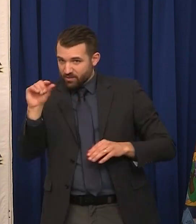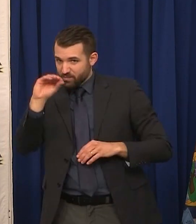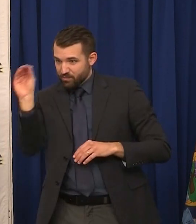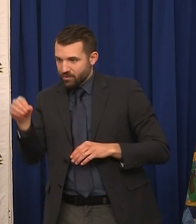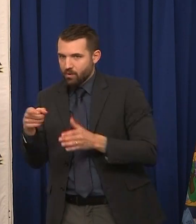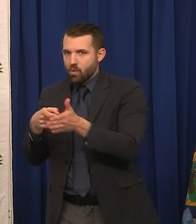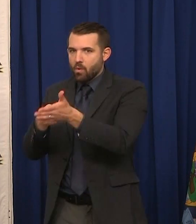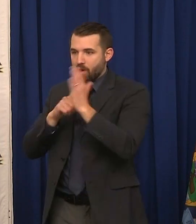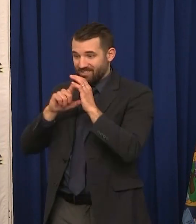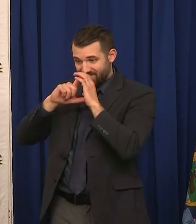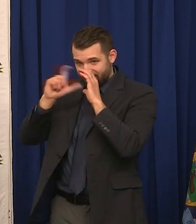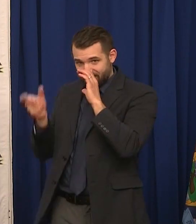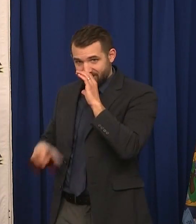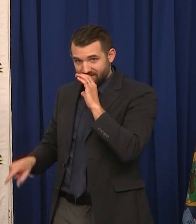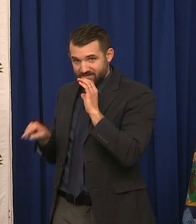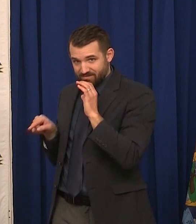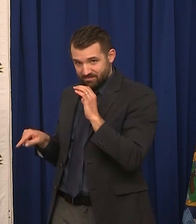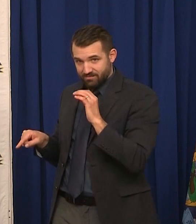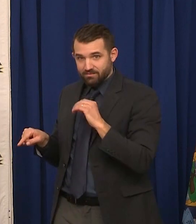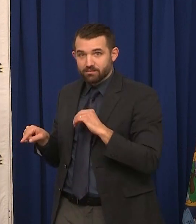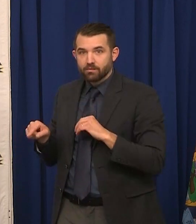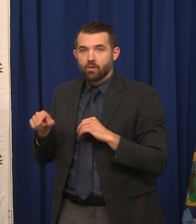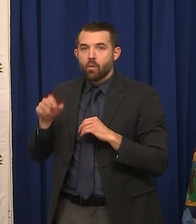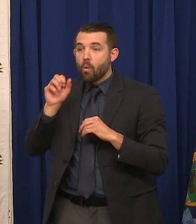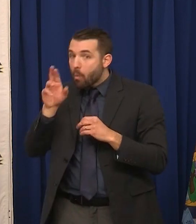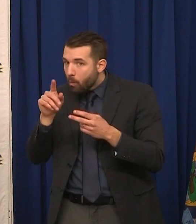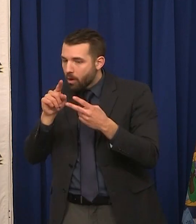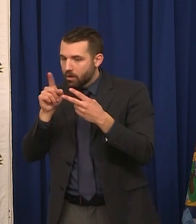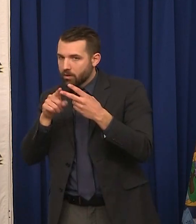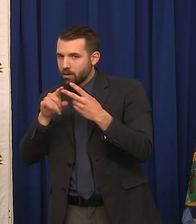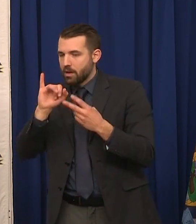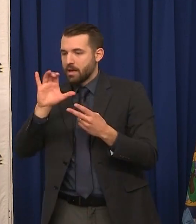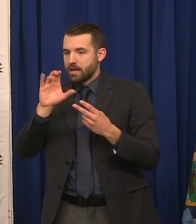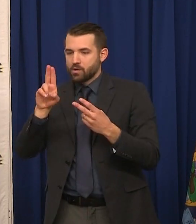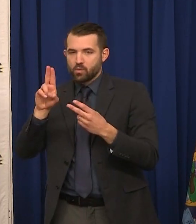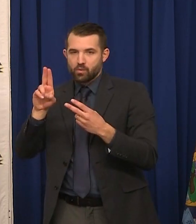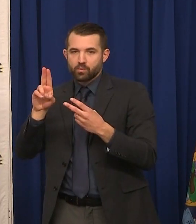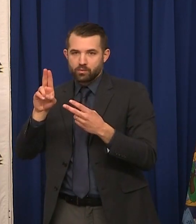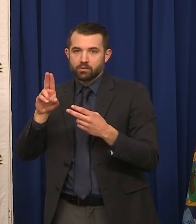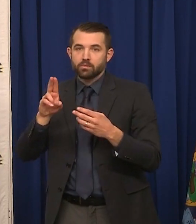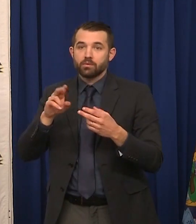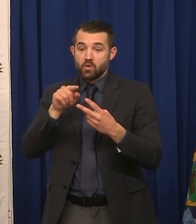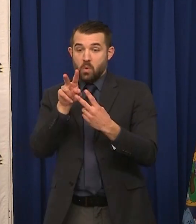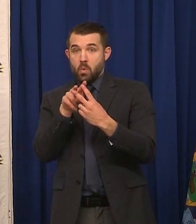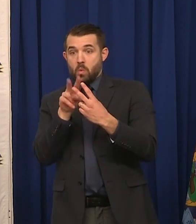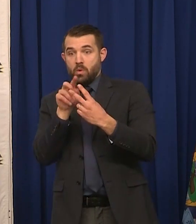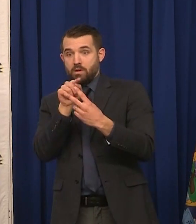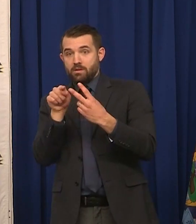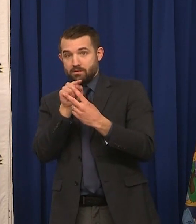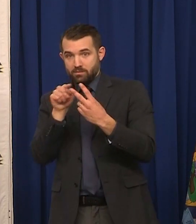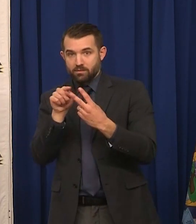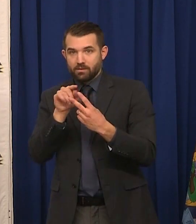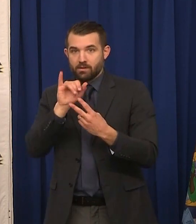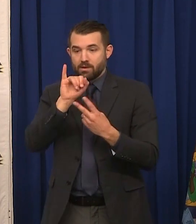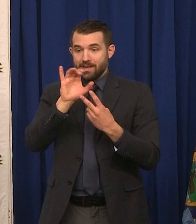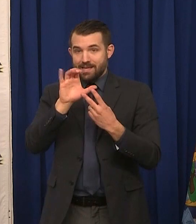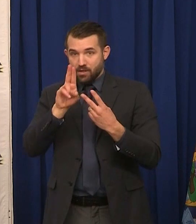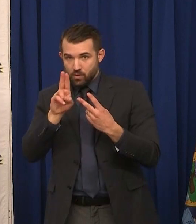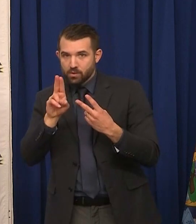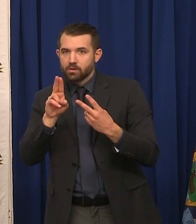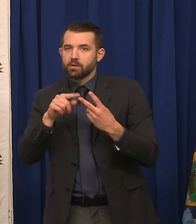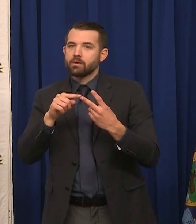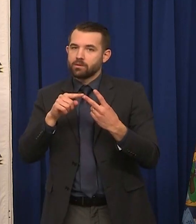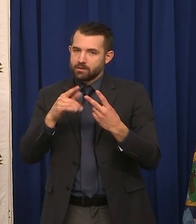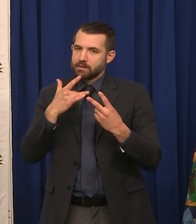care. But those who do find themselves in intensive care, quite sadly, their mortality rates are high.